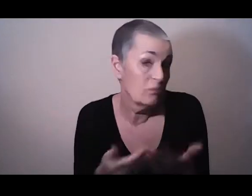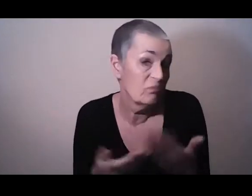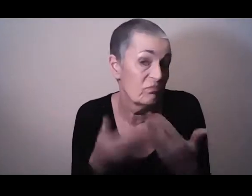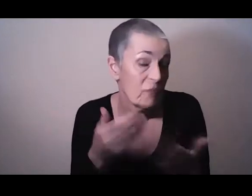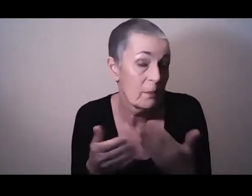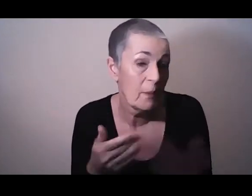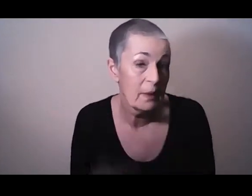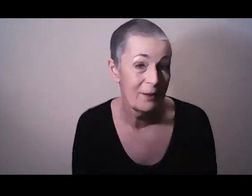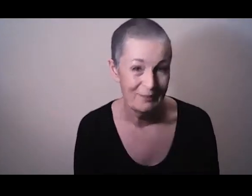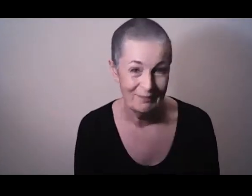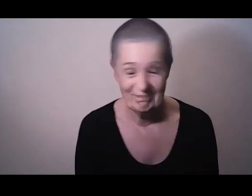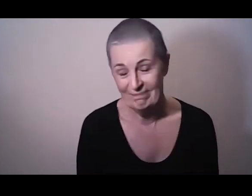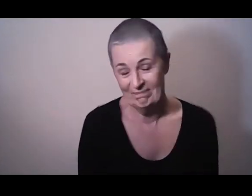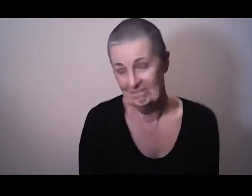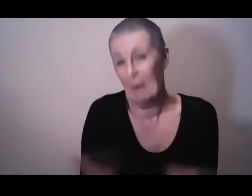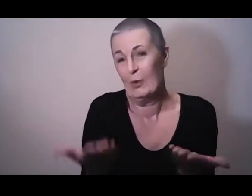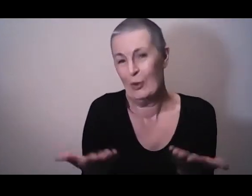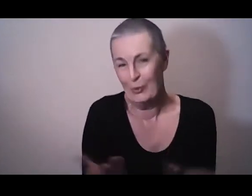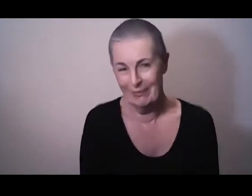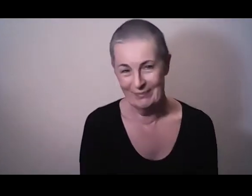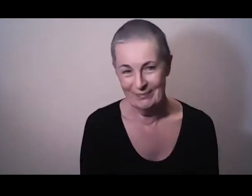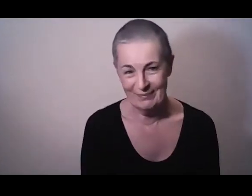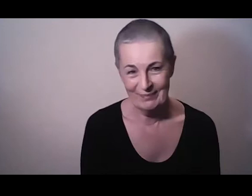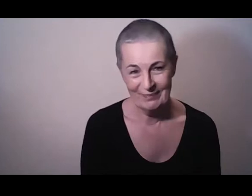your situation.